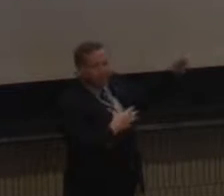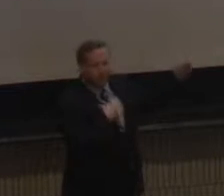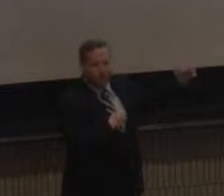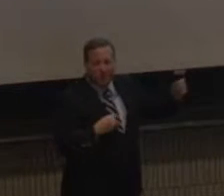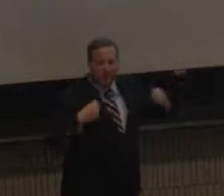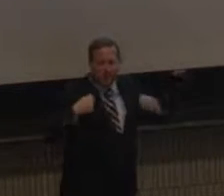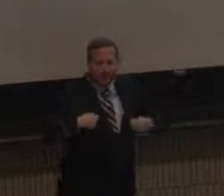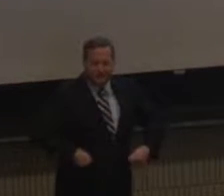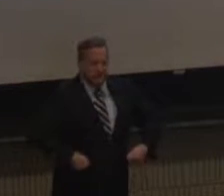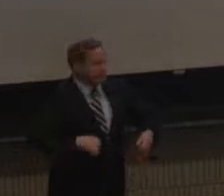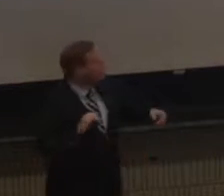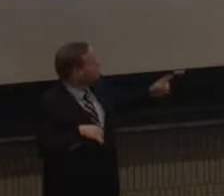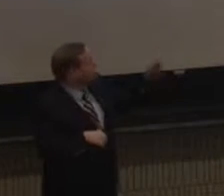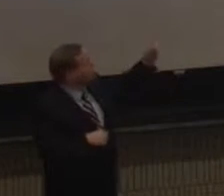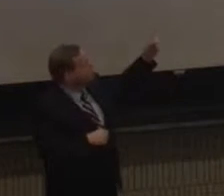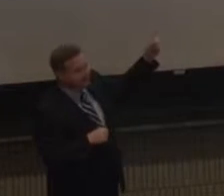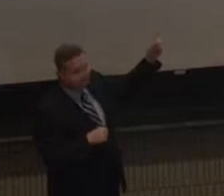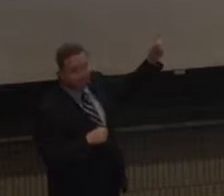I'm over to your right in the white sweater.